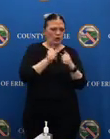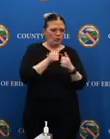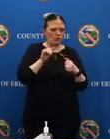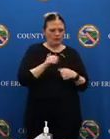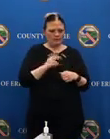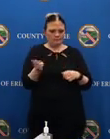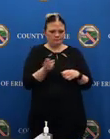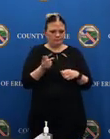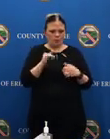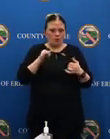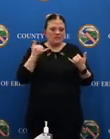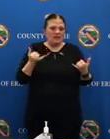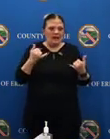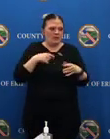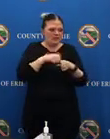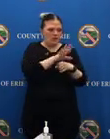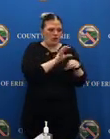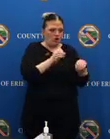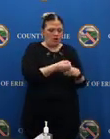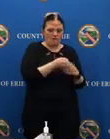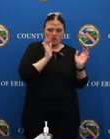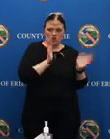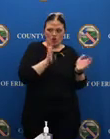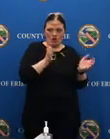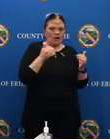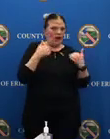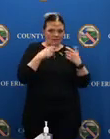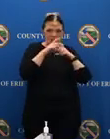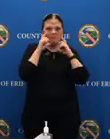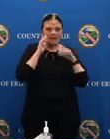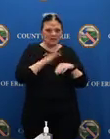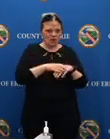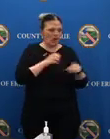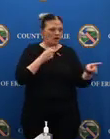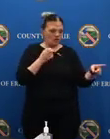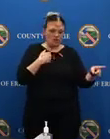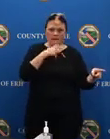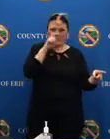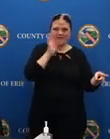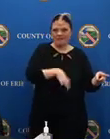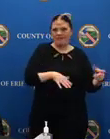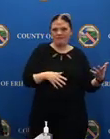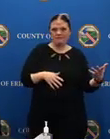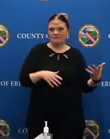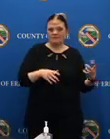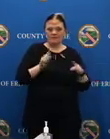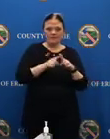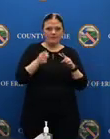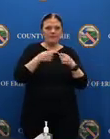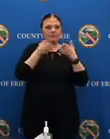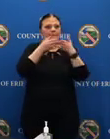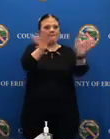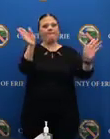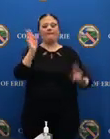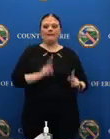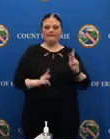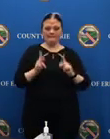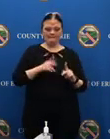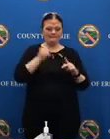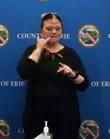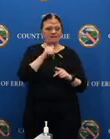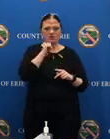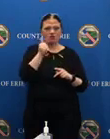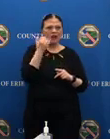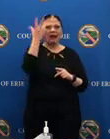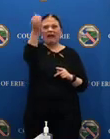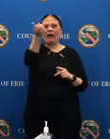and I. Even today, I was in her office talking, and I had the mask on, and she had her mask on. But to the general public, if you're not